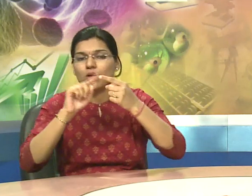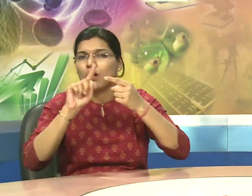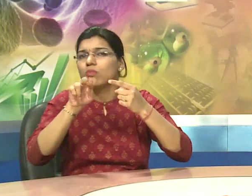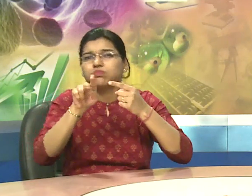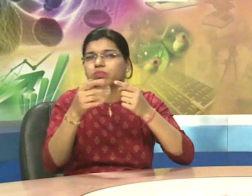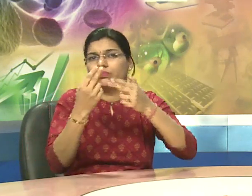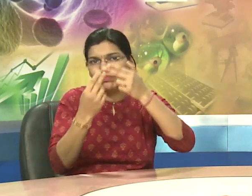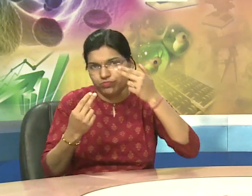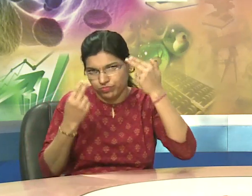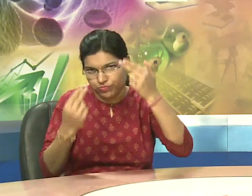Let's read it all